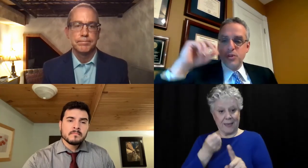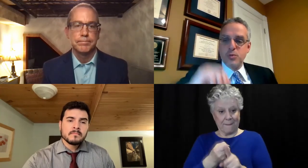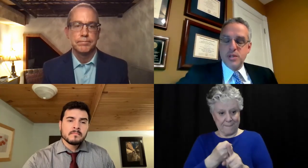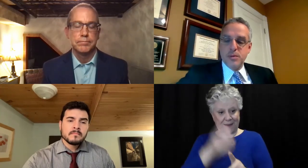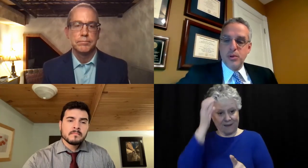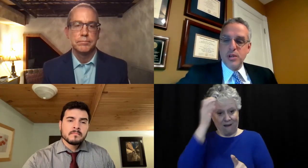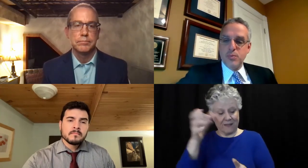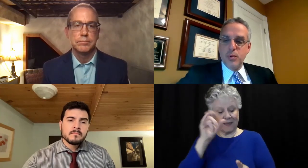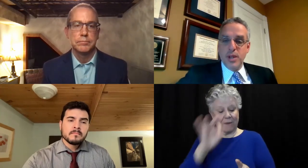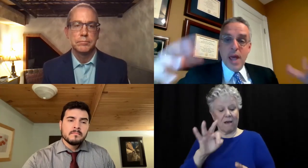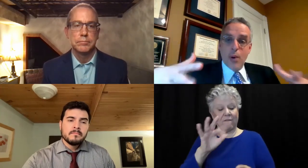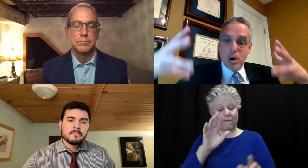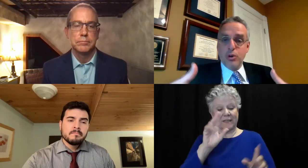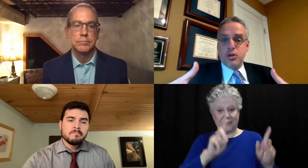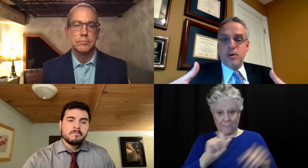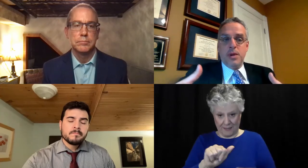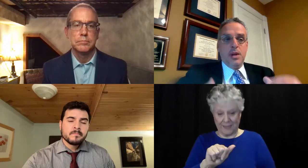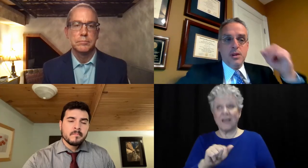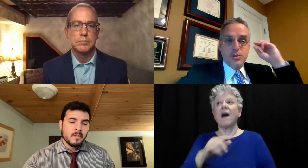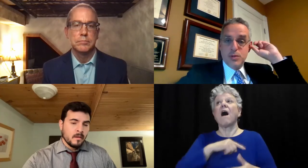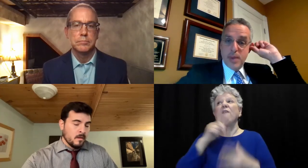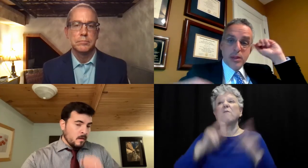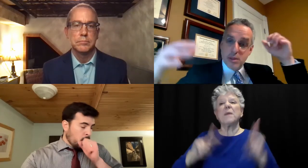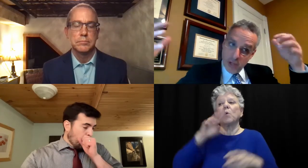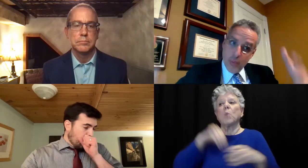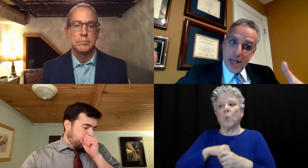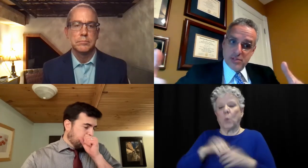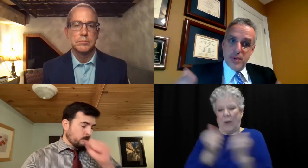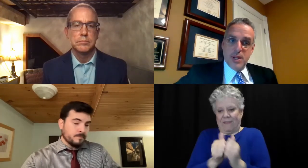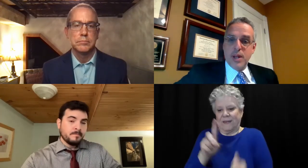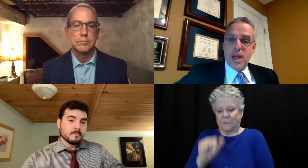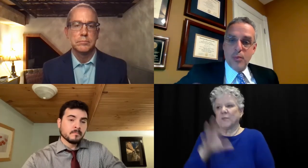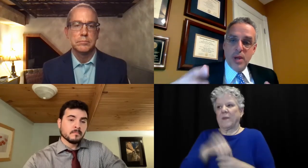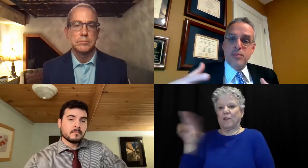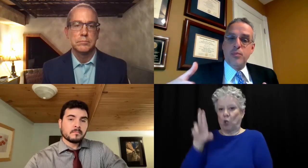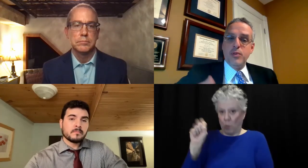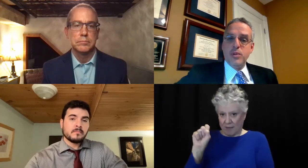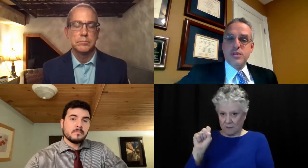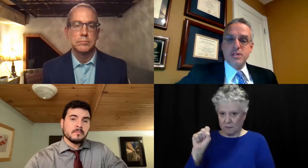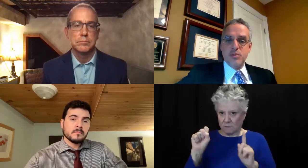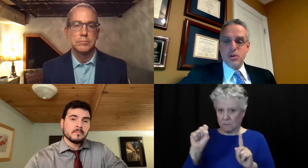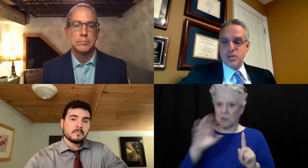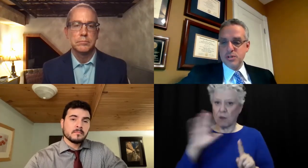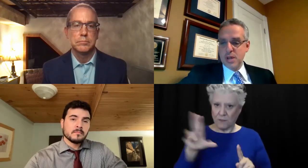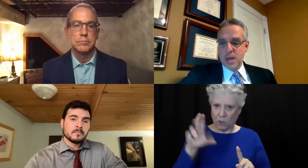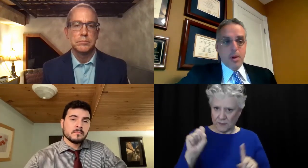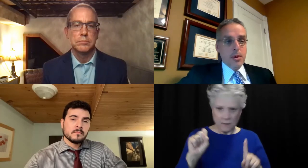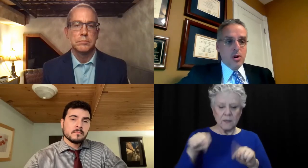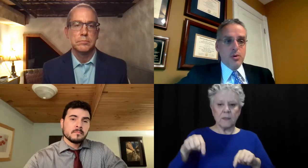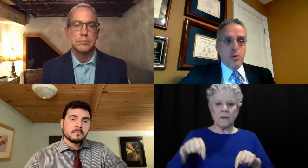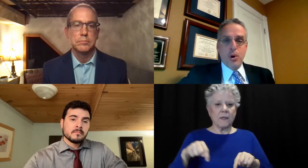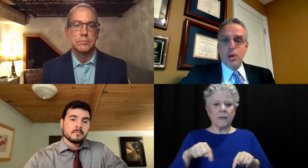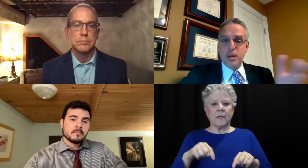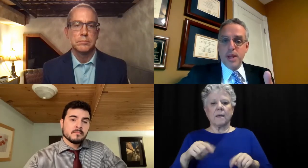view of persons with disabilities within our culture? So it's about the US, really, like how we view these kinds of questions.